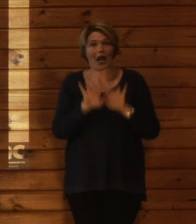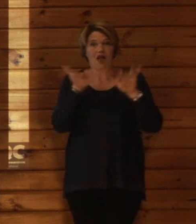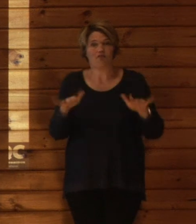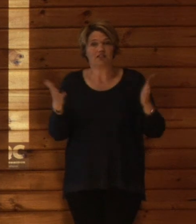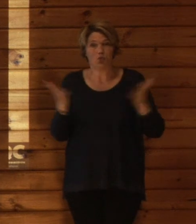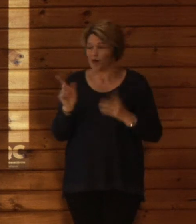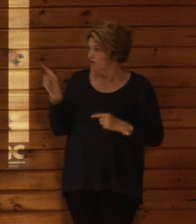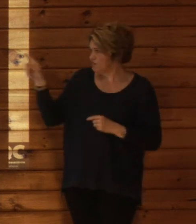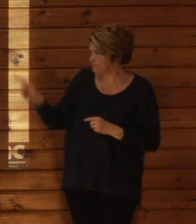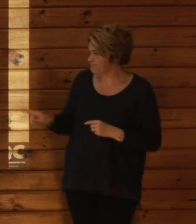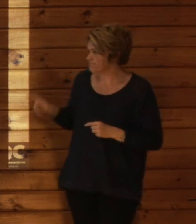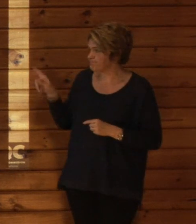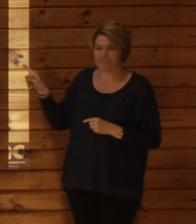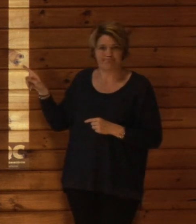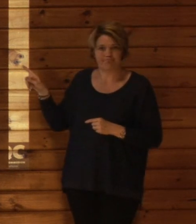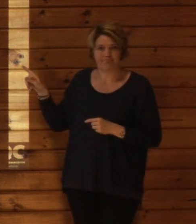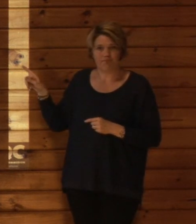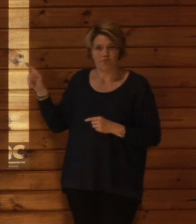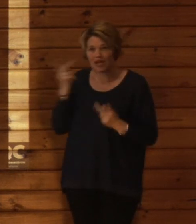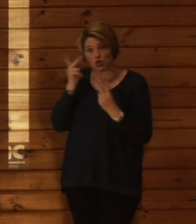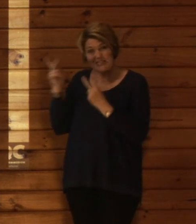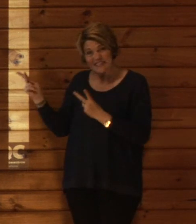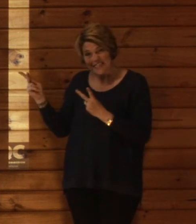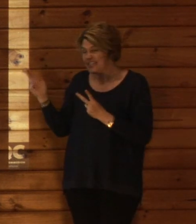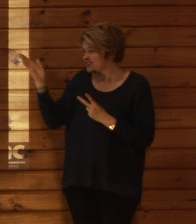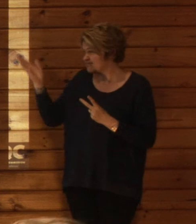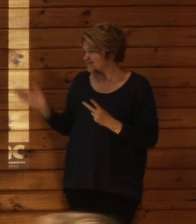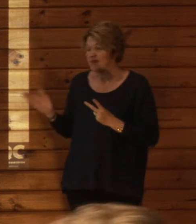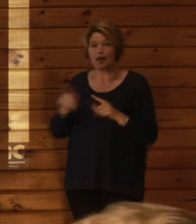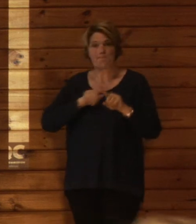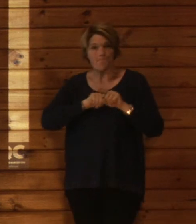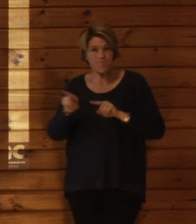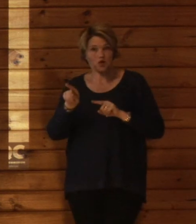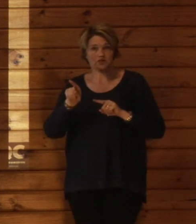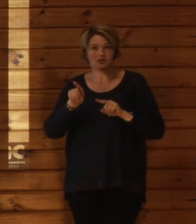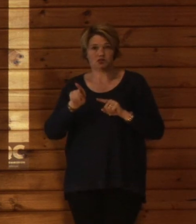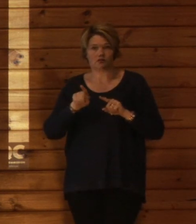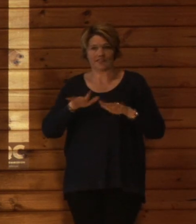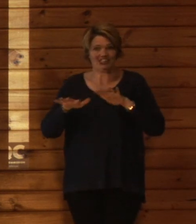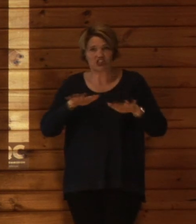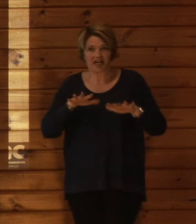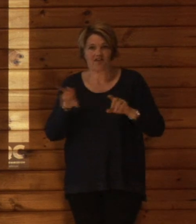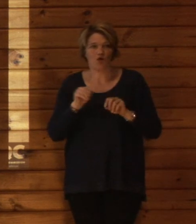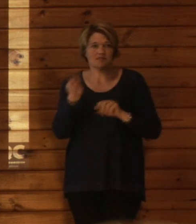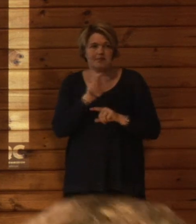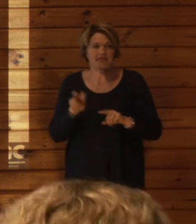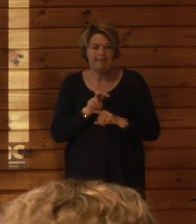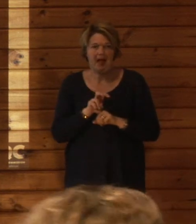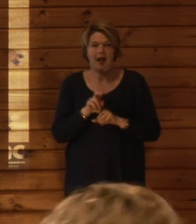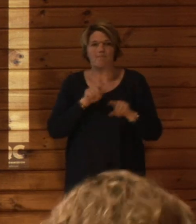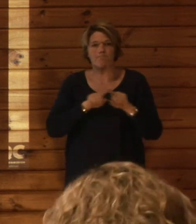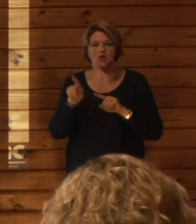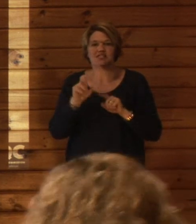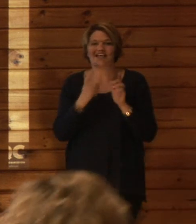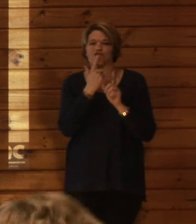you can see, for the most part, that level of shaking in September caused liquefaction mostly around the red zones and highlighted those